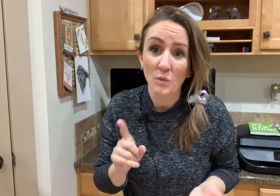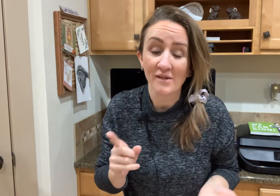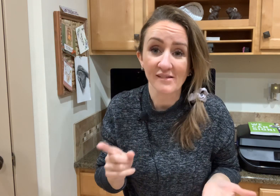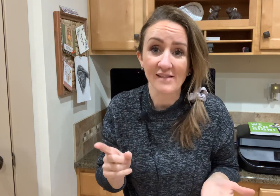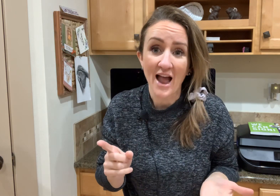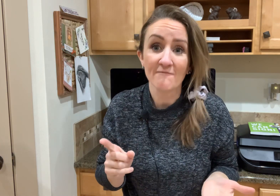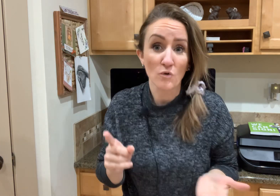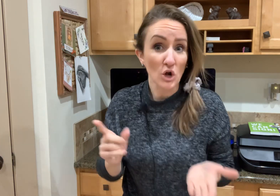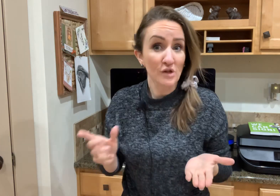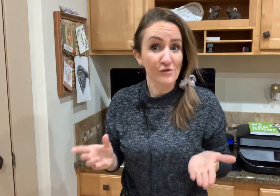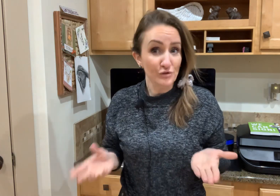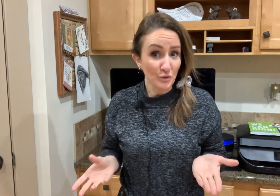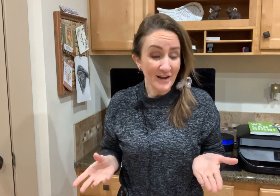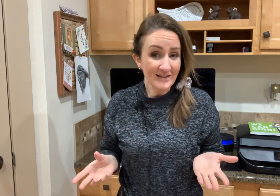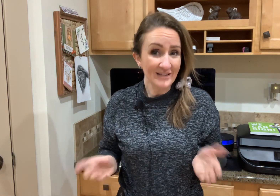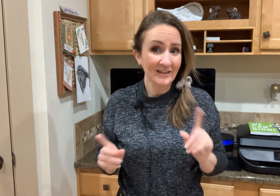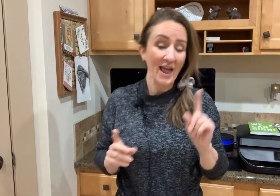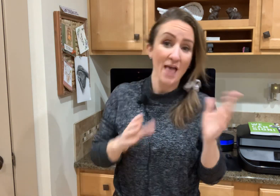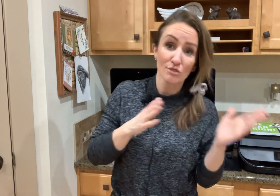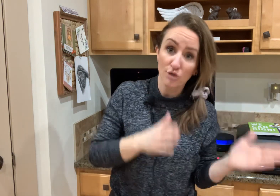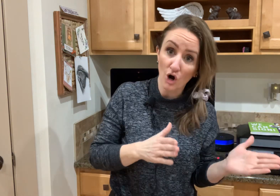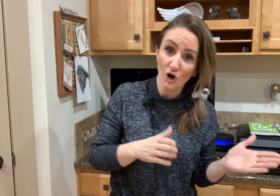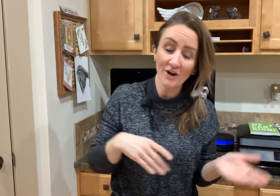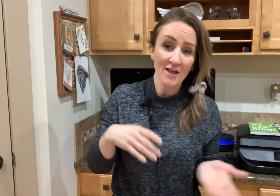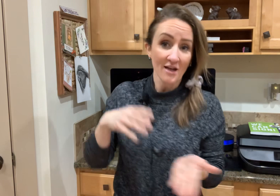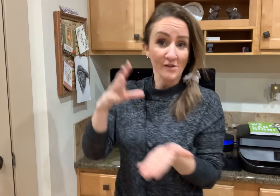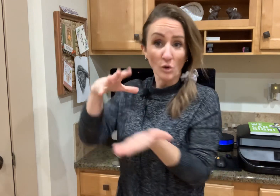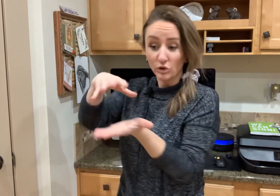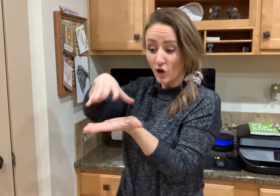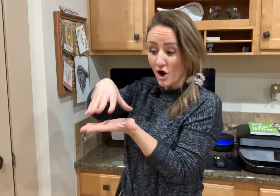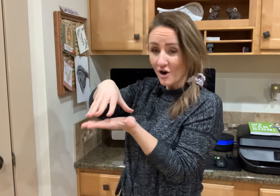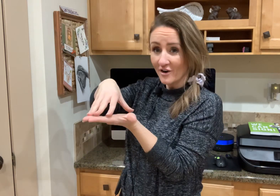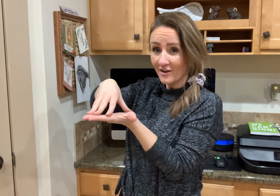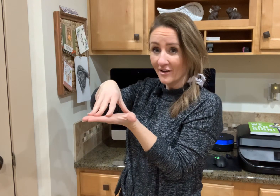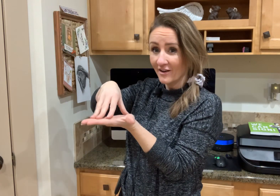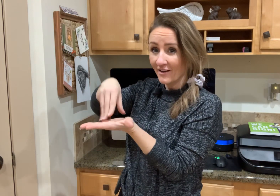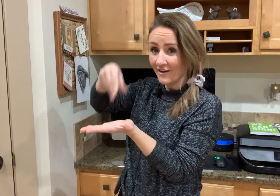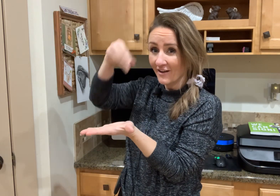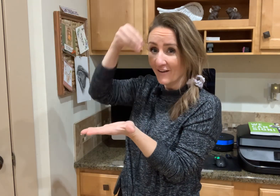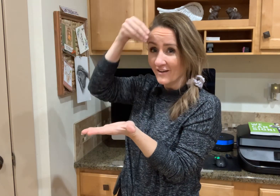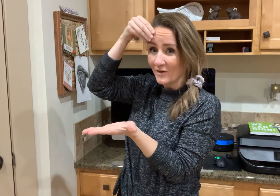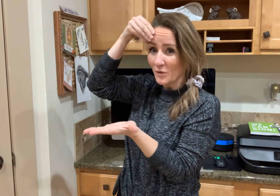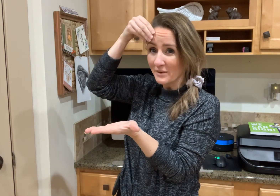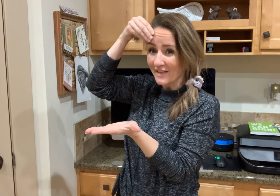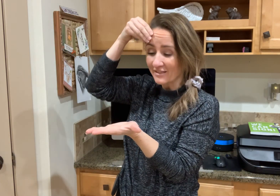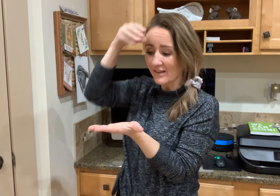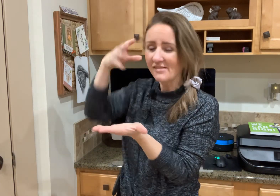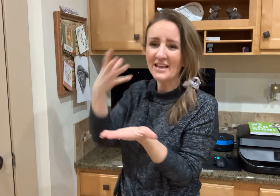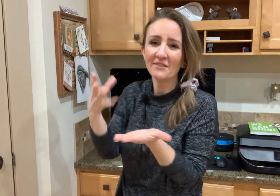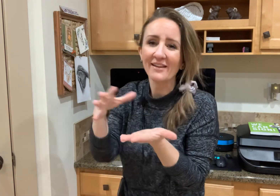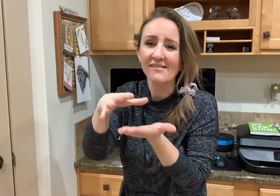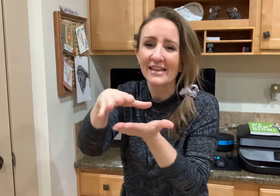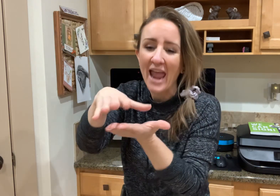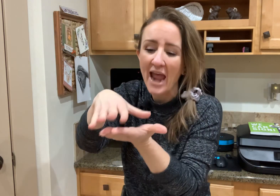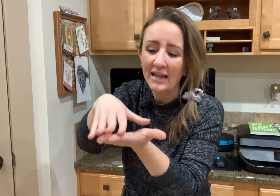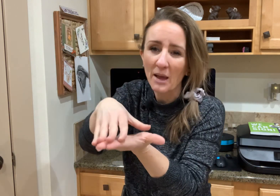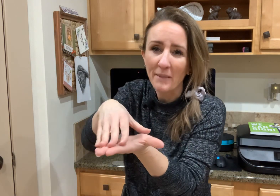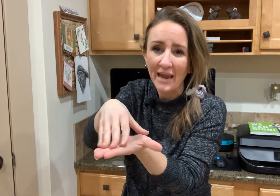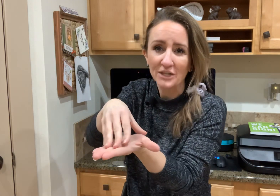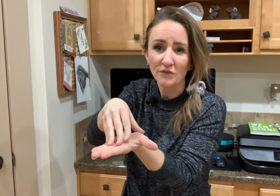the sign for student and learn. So learn would be like this. Think of like scanning a page of a